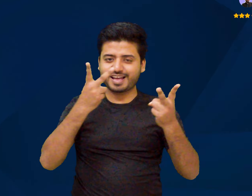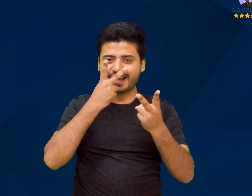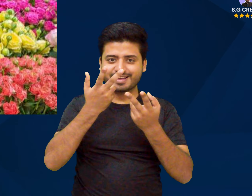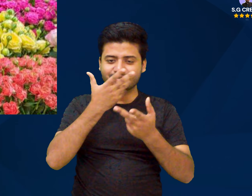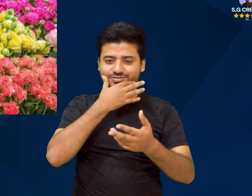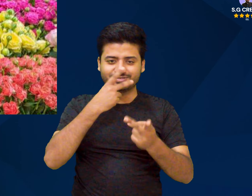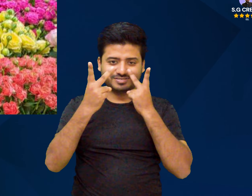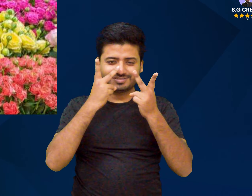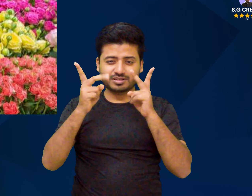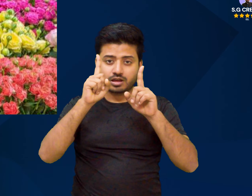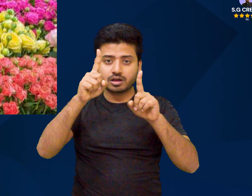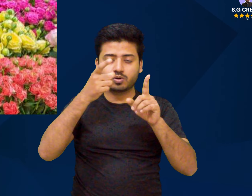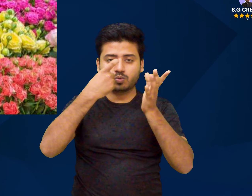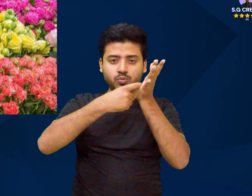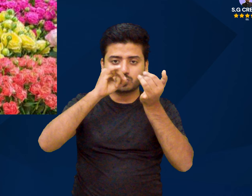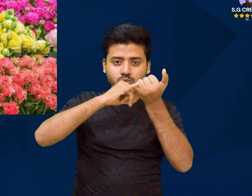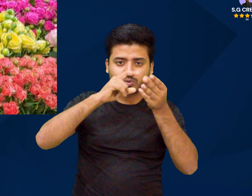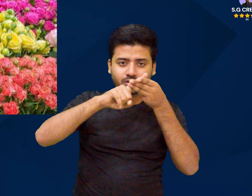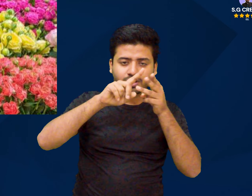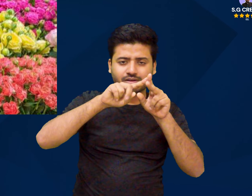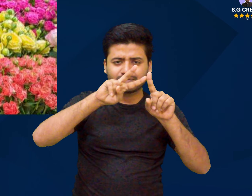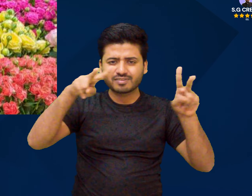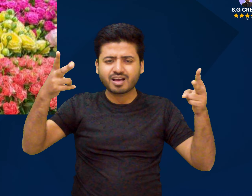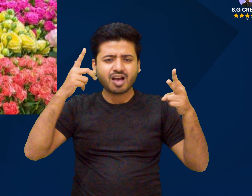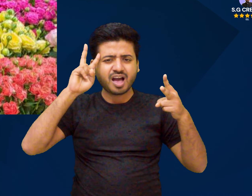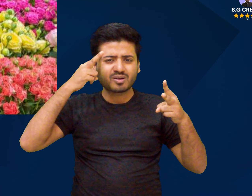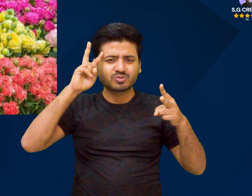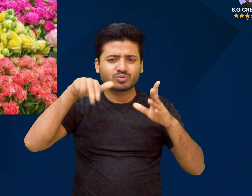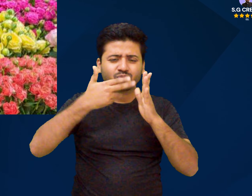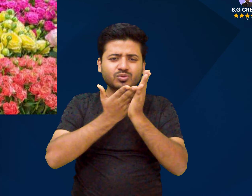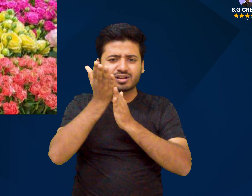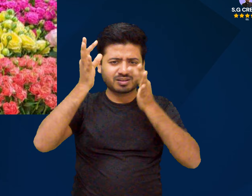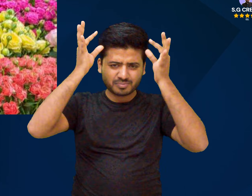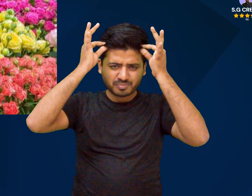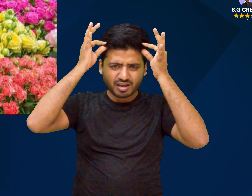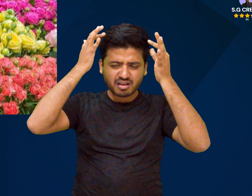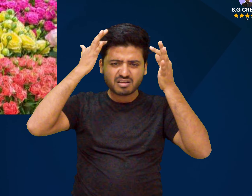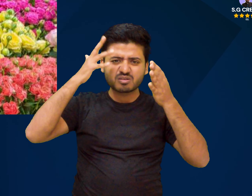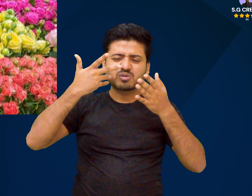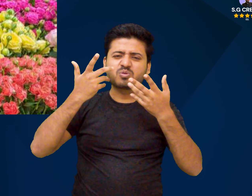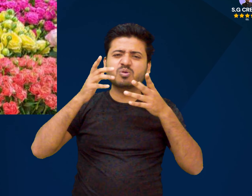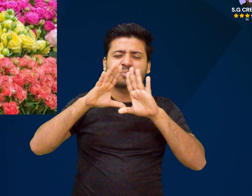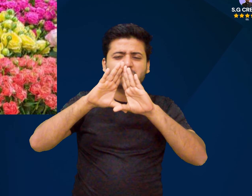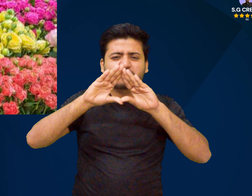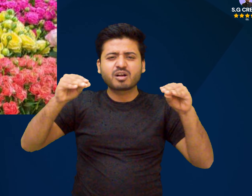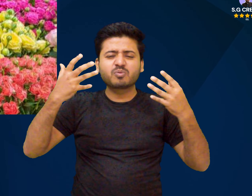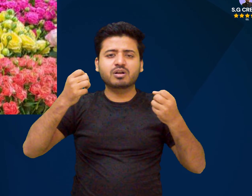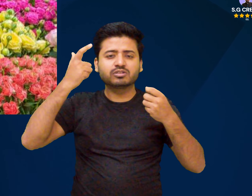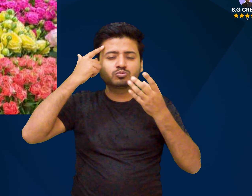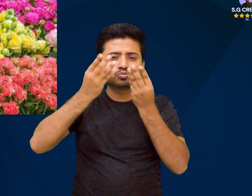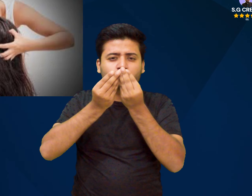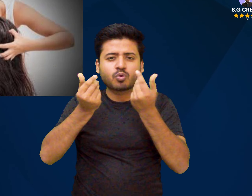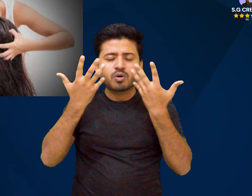While rose water is rich in vitamins that support a healthy scalp, it does not offer extreme hair growth benefits. The idea that